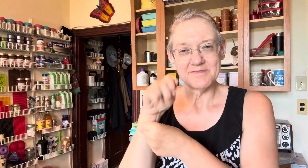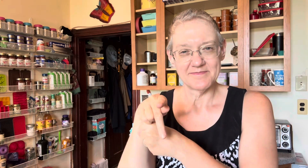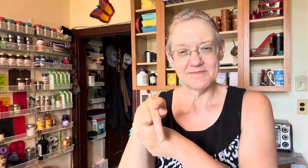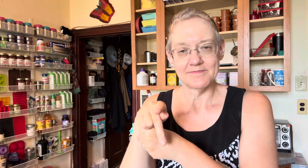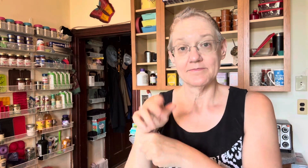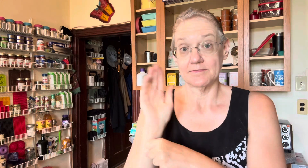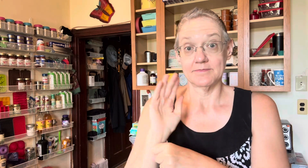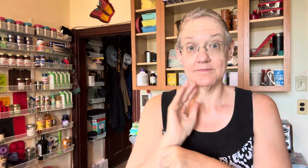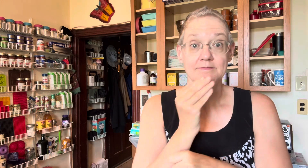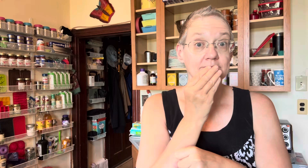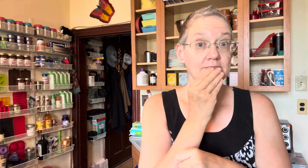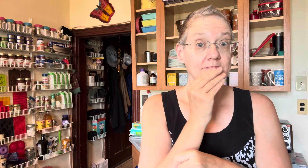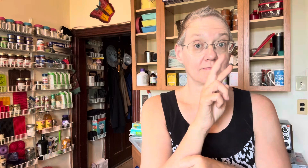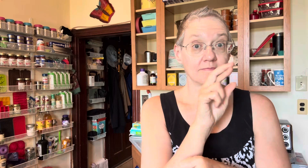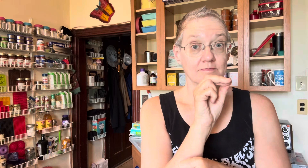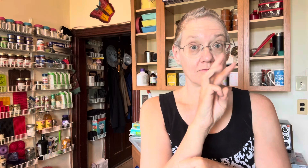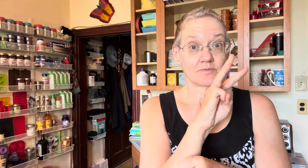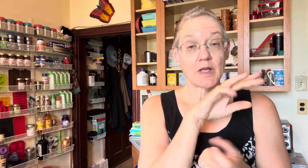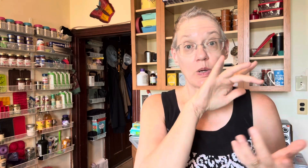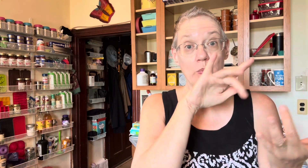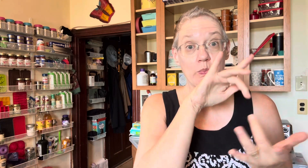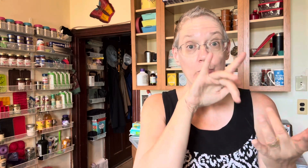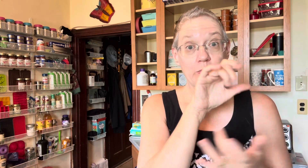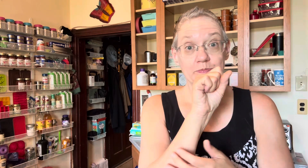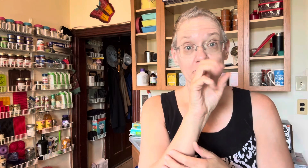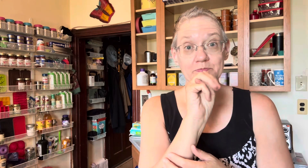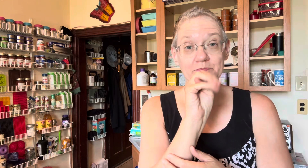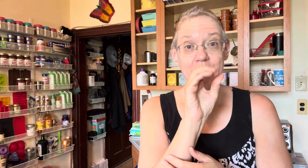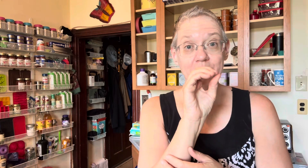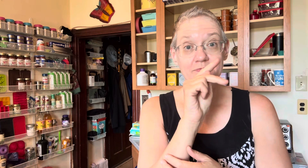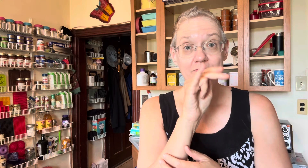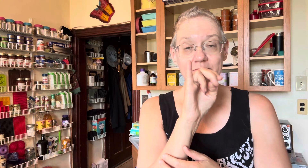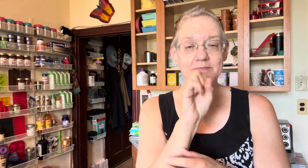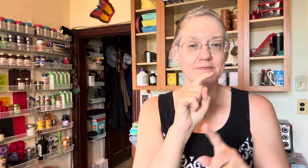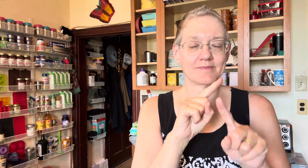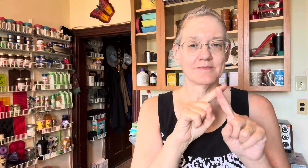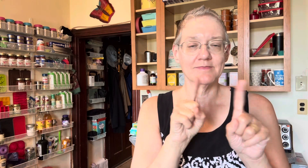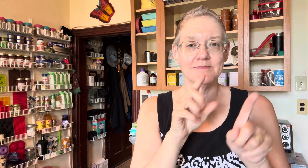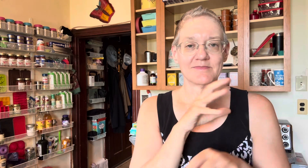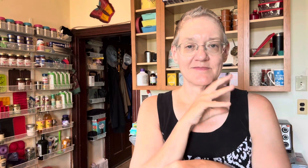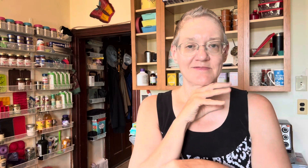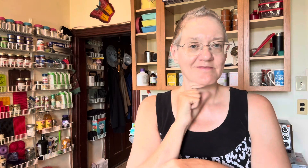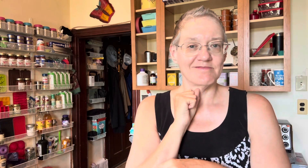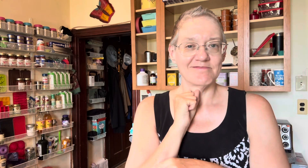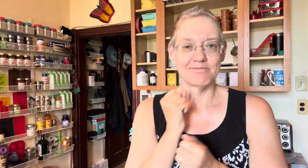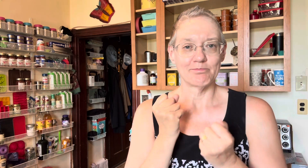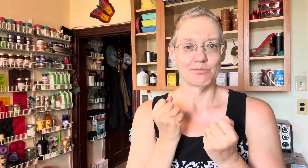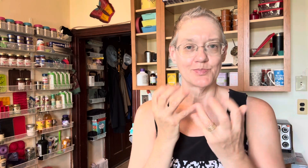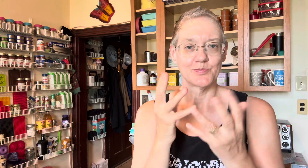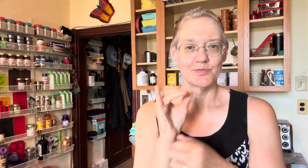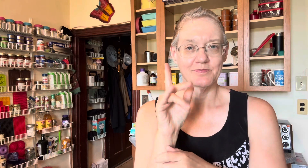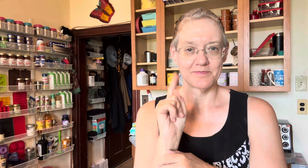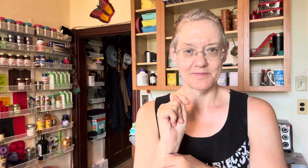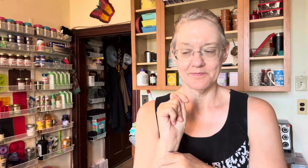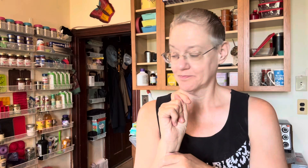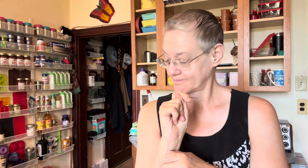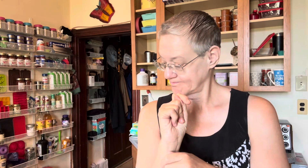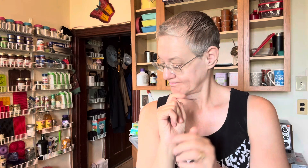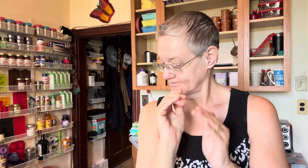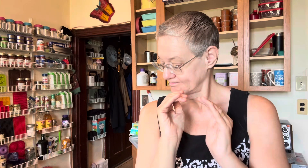and put into capsules. I used to eat the greens raw in smoothies, but I really got burned out.